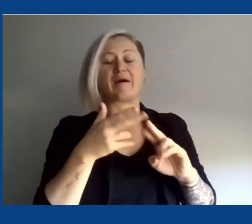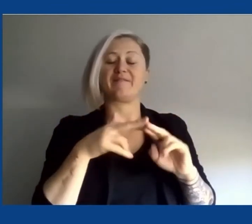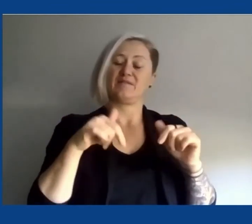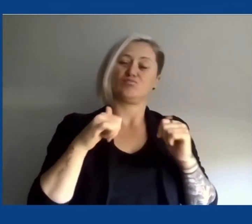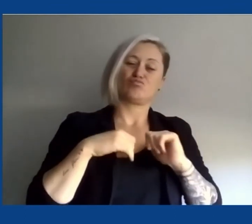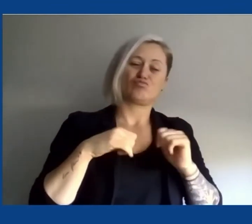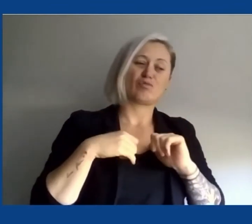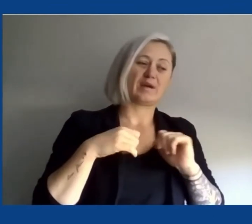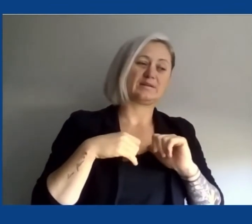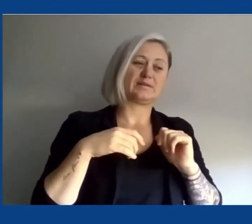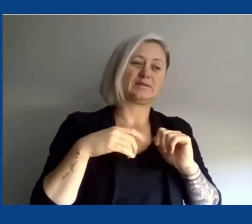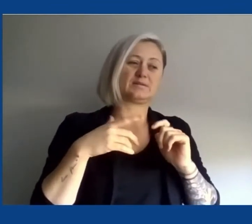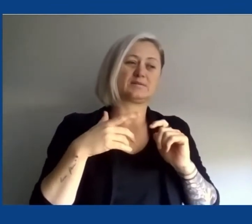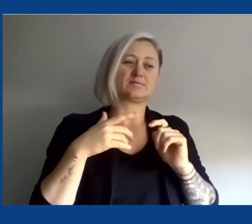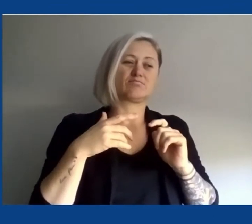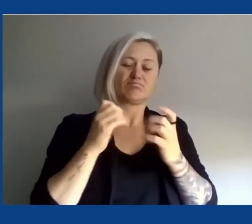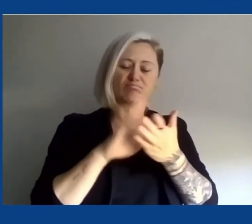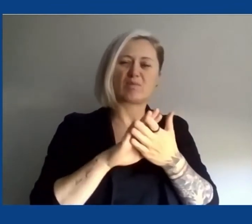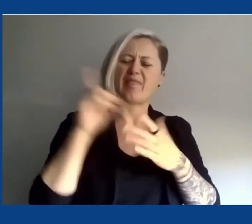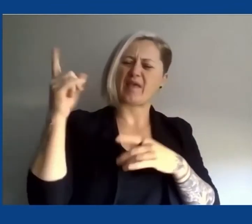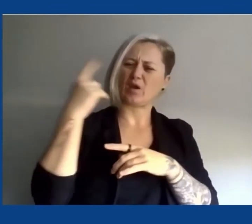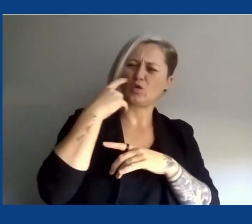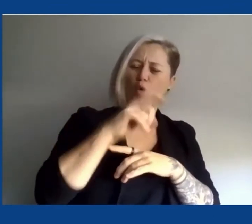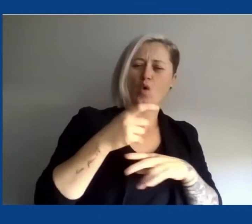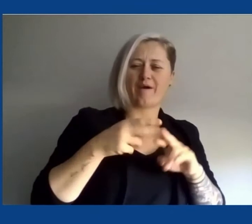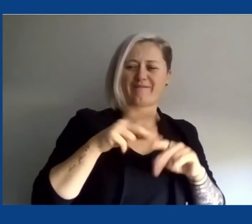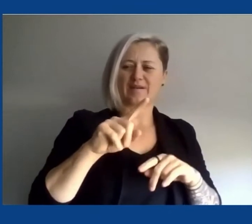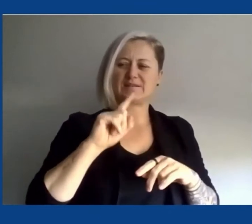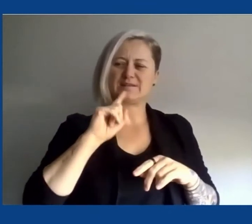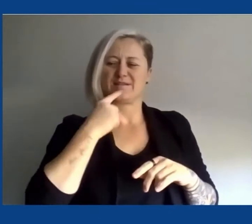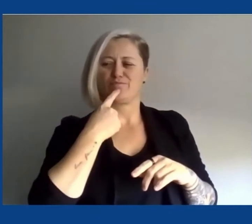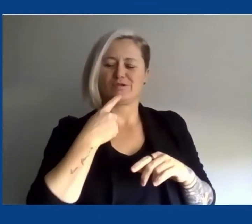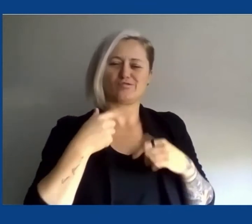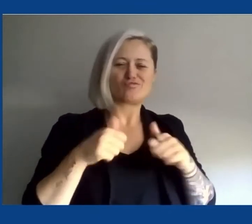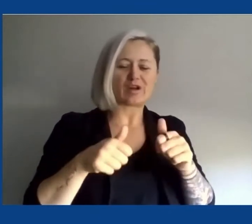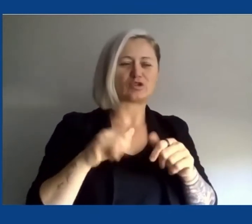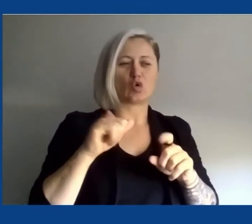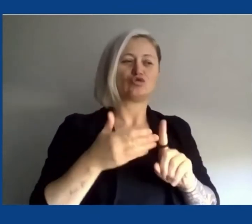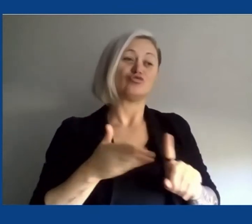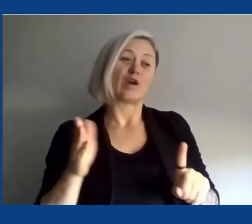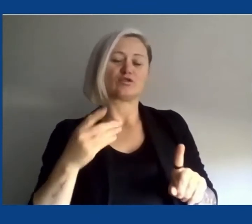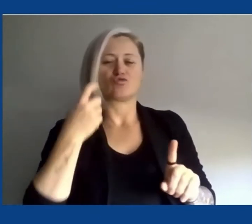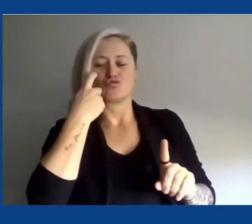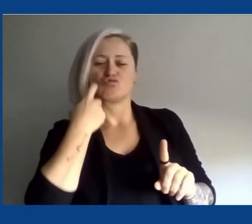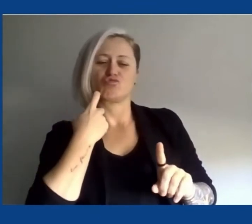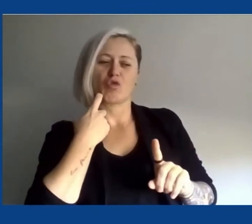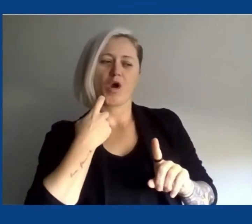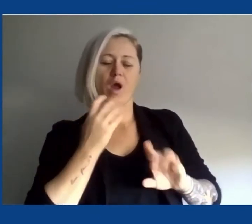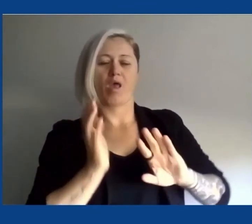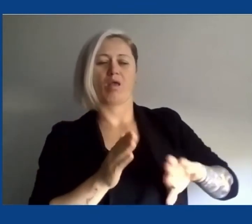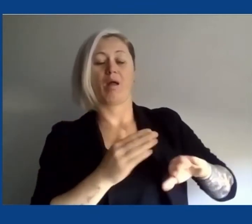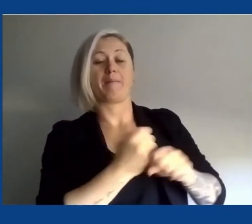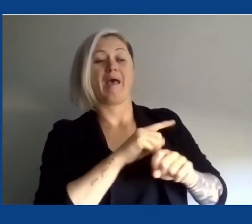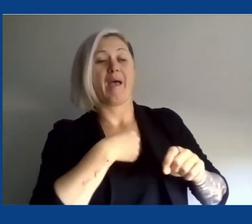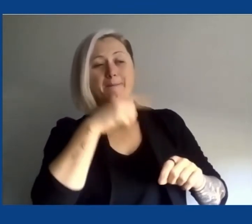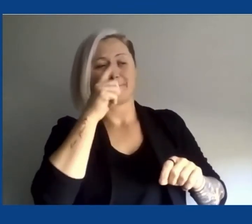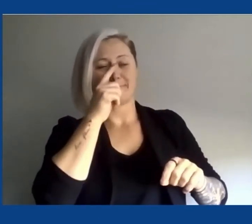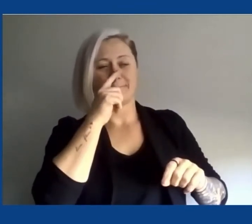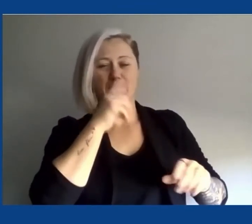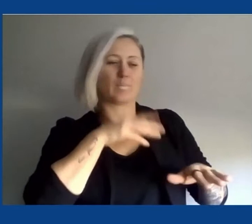then ignoring them is a deliberate strategy of distraction designed to keep our people occupied and engaged with these